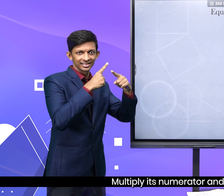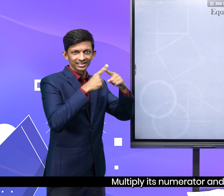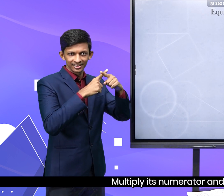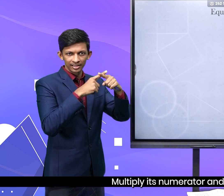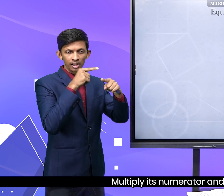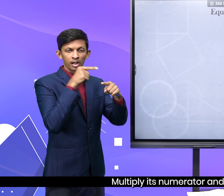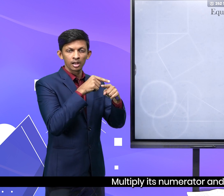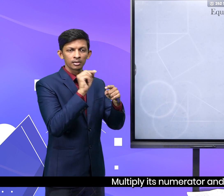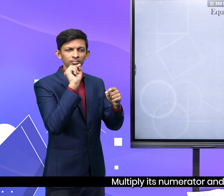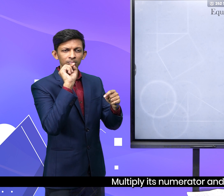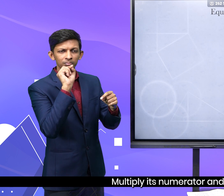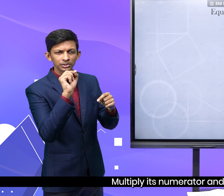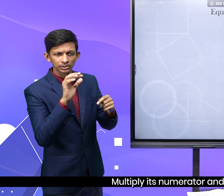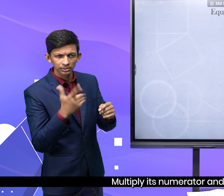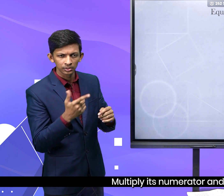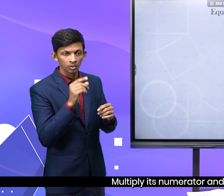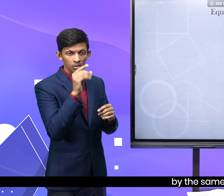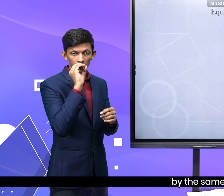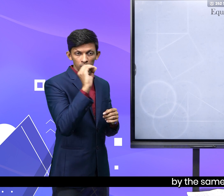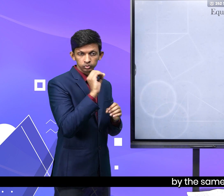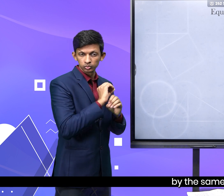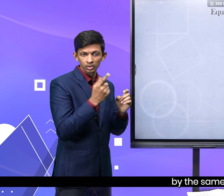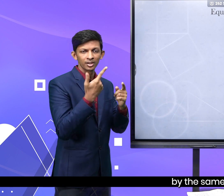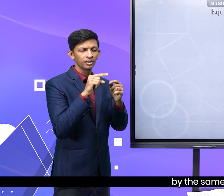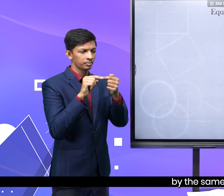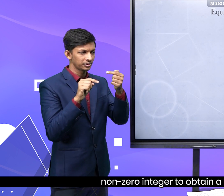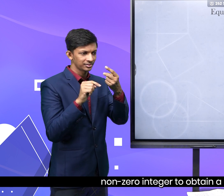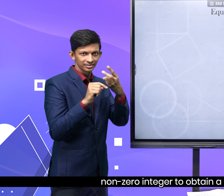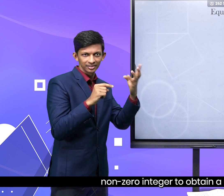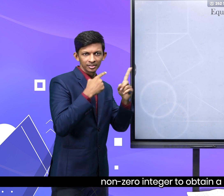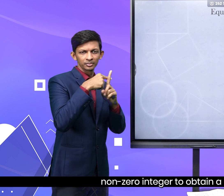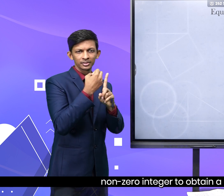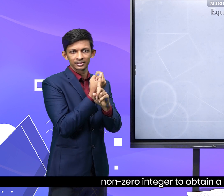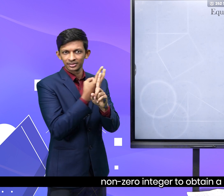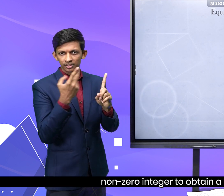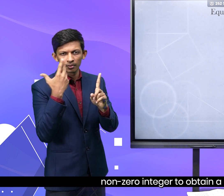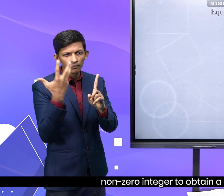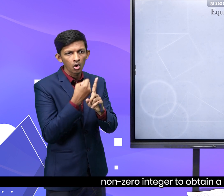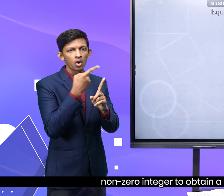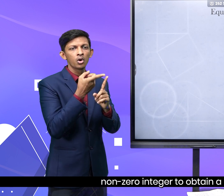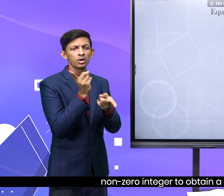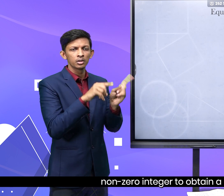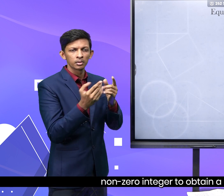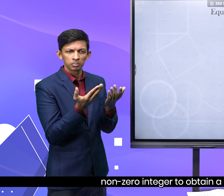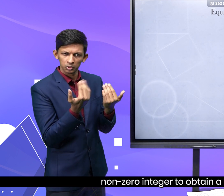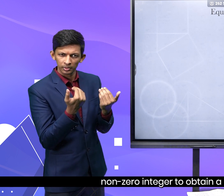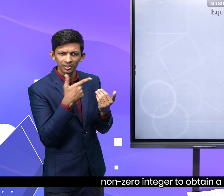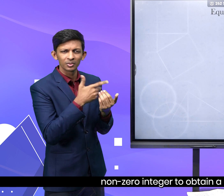Multiply its numerator and denominator by the same non-zero integer to obtain a rational number which